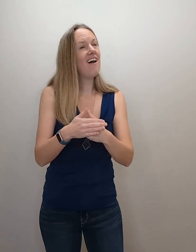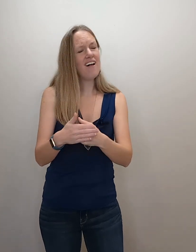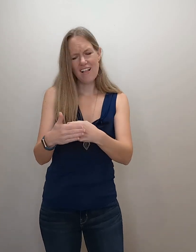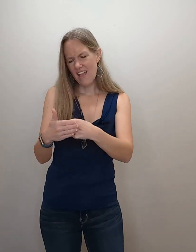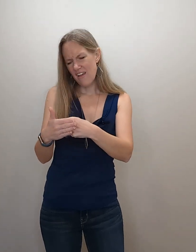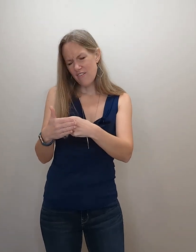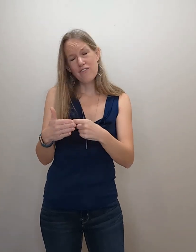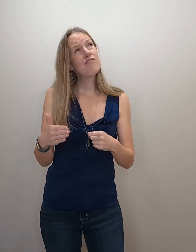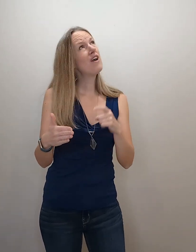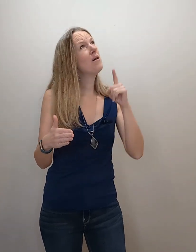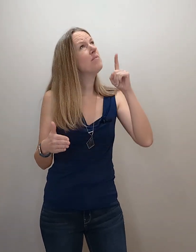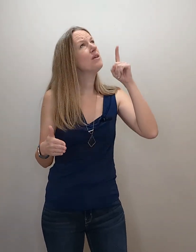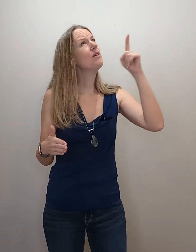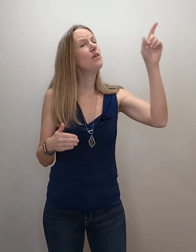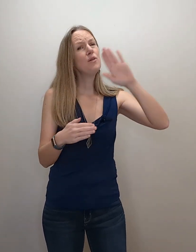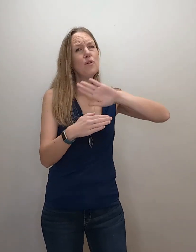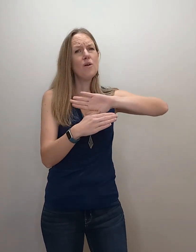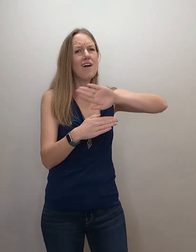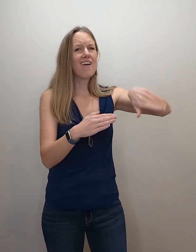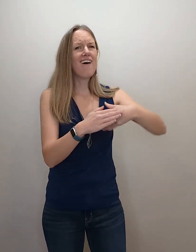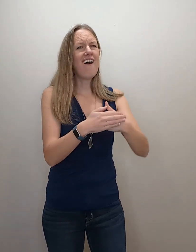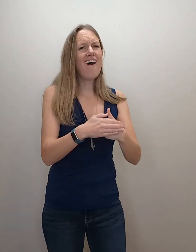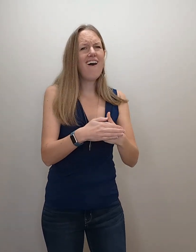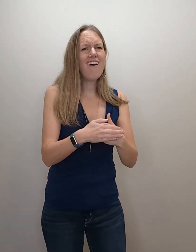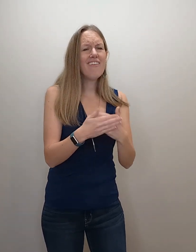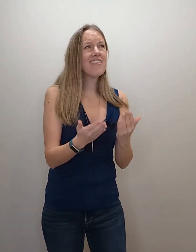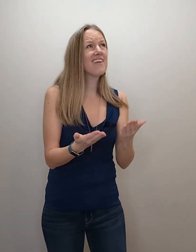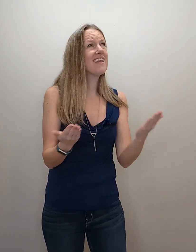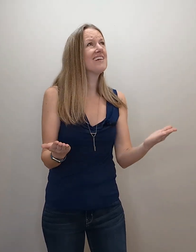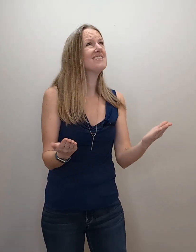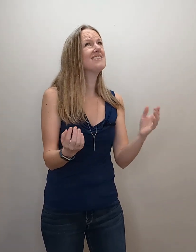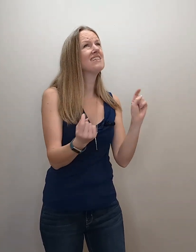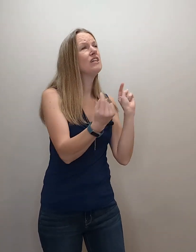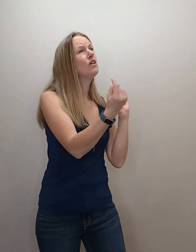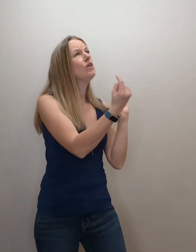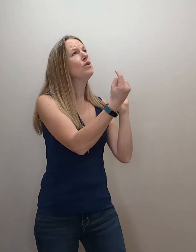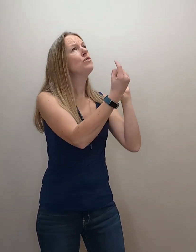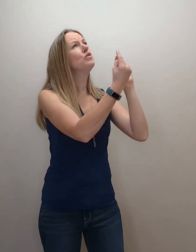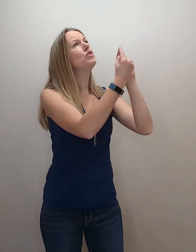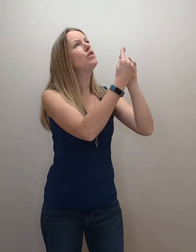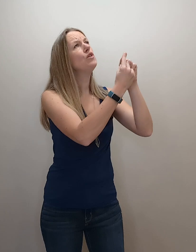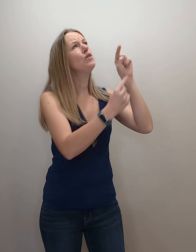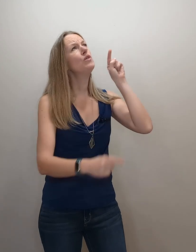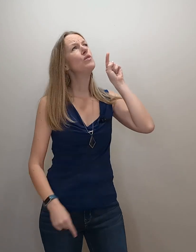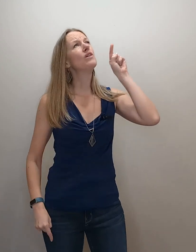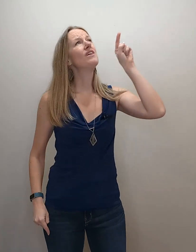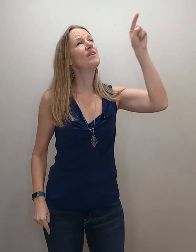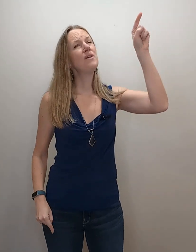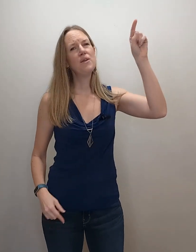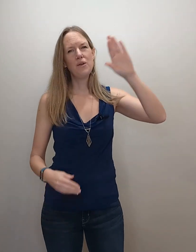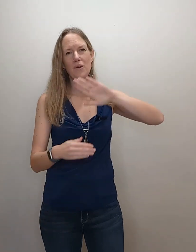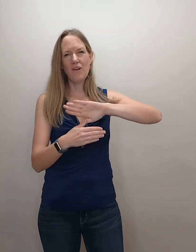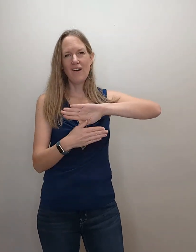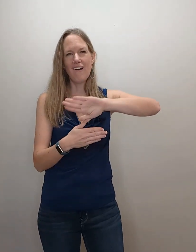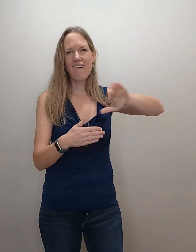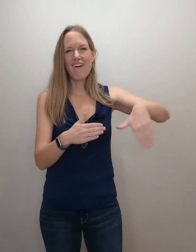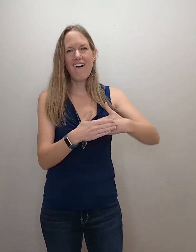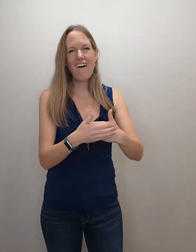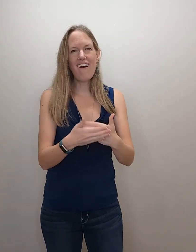all. From you are all things. To you are